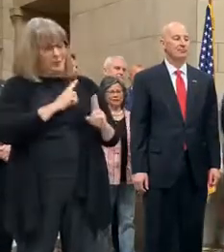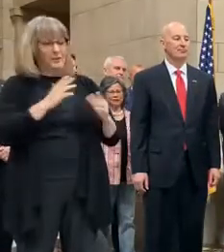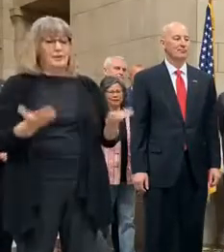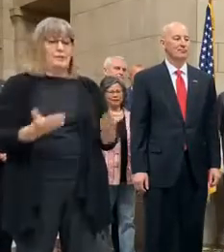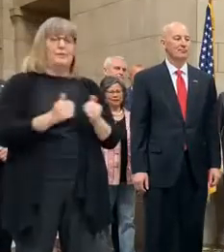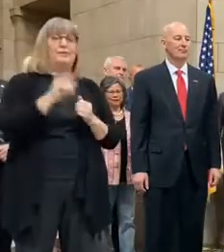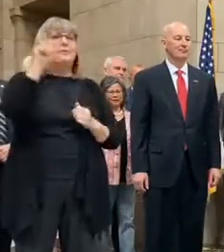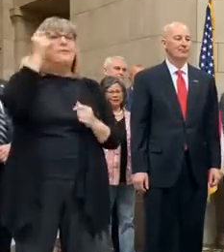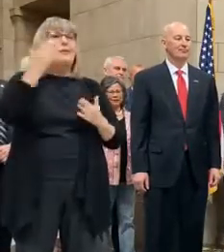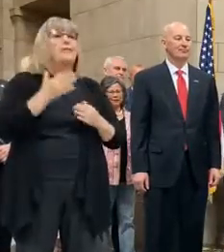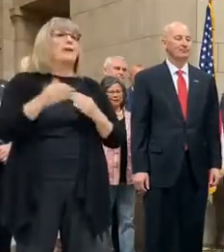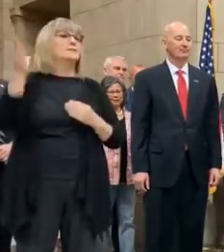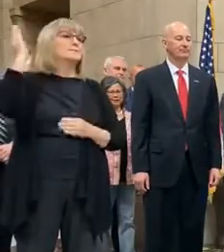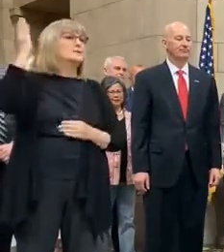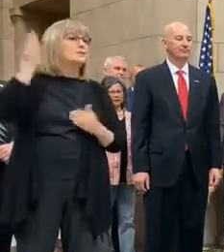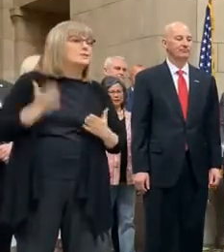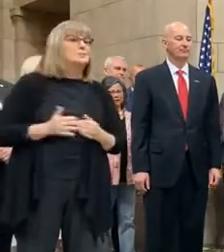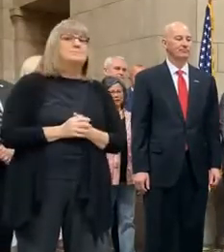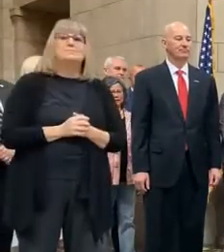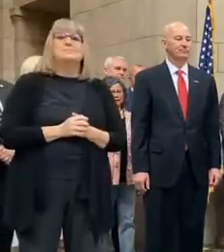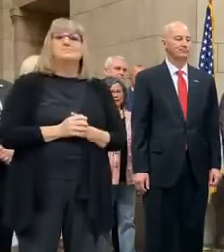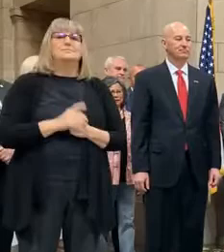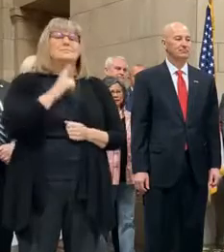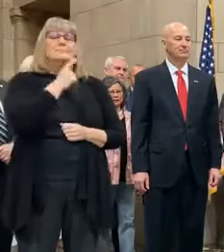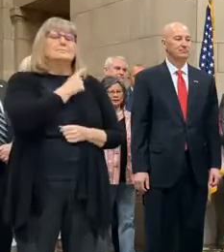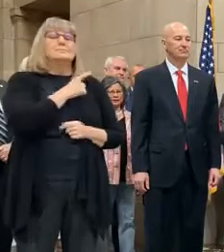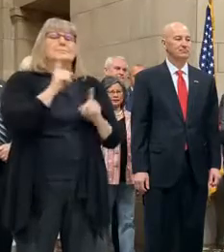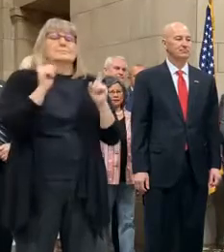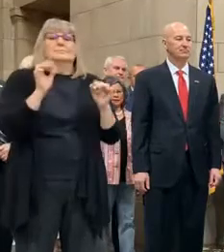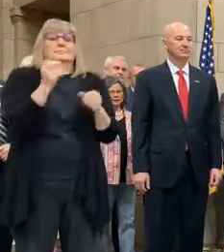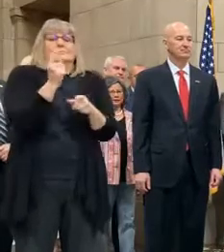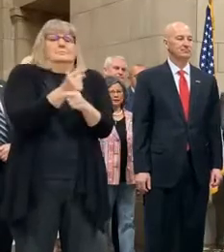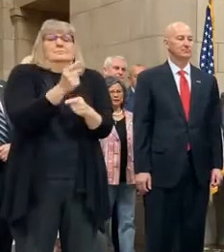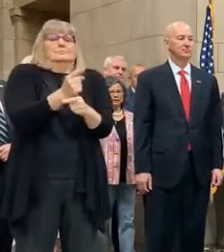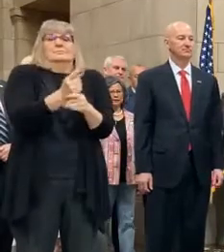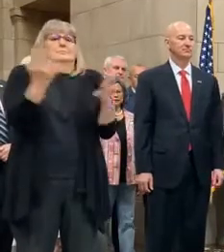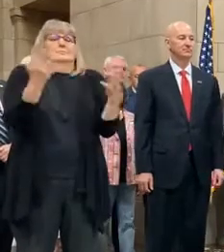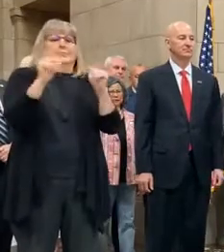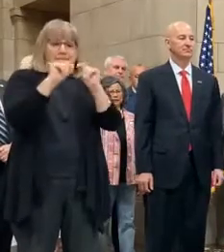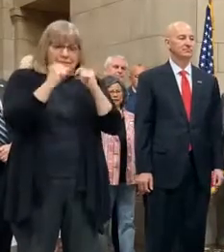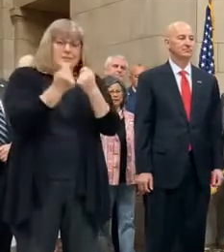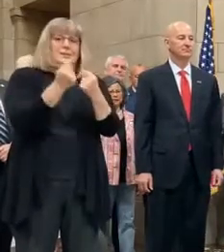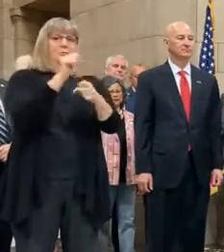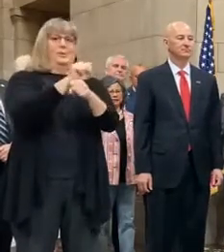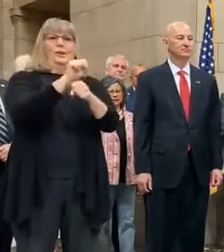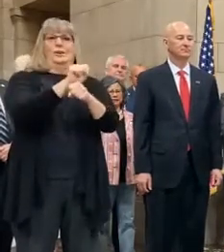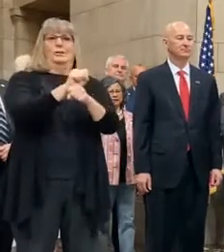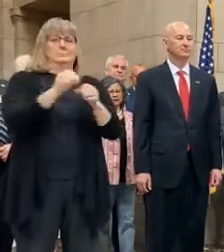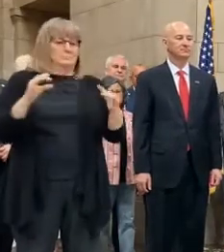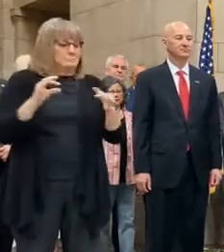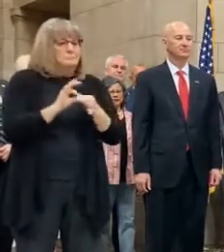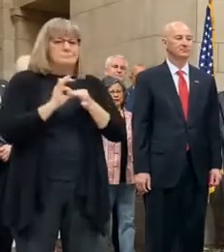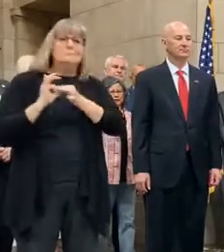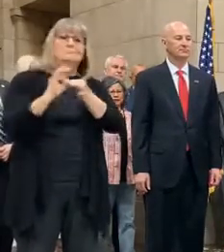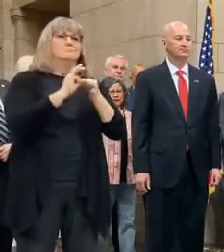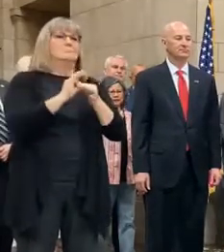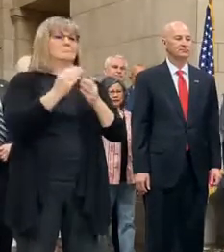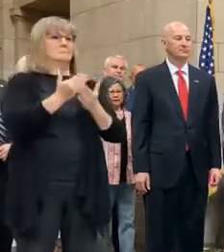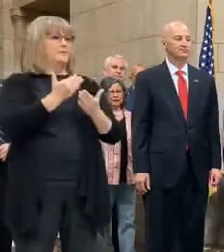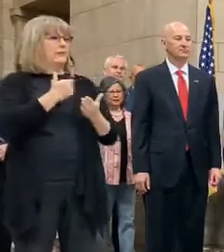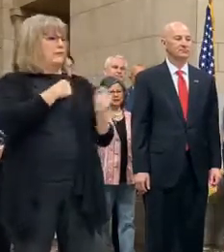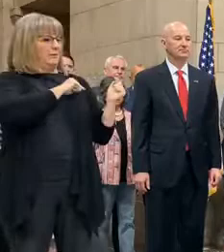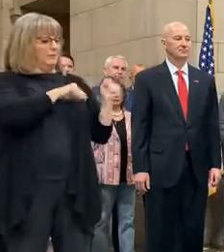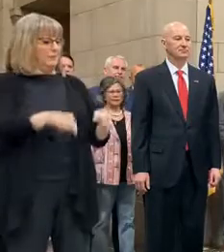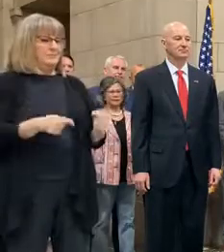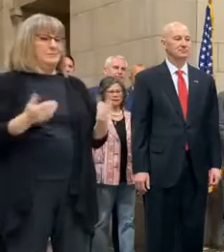the governor and the speaker, and they are absolutely true. It was teamwork from the very beginning. Before I was even down here this